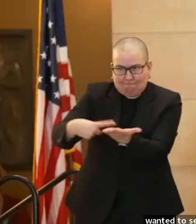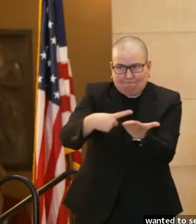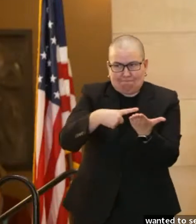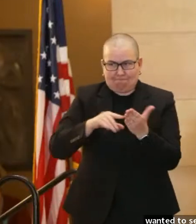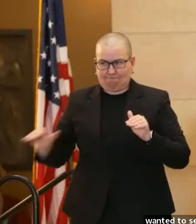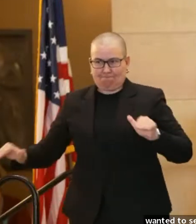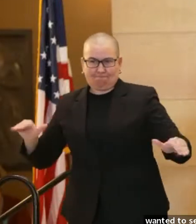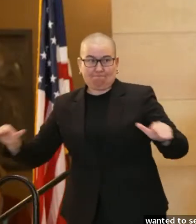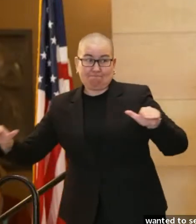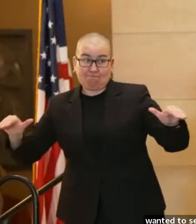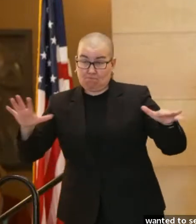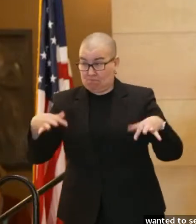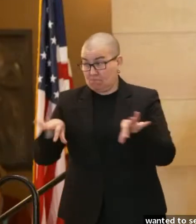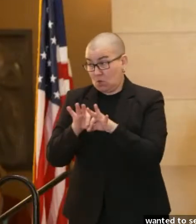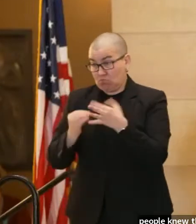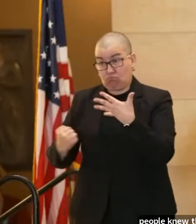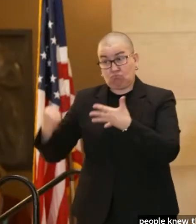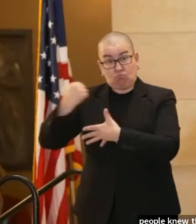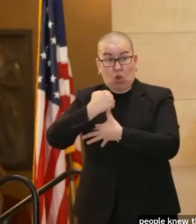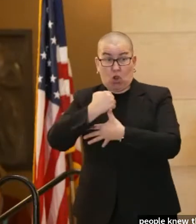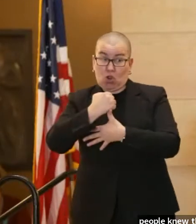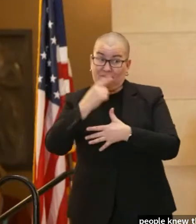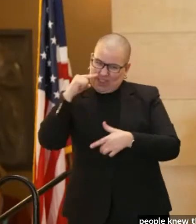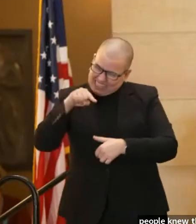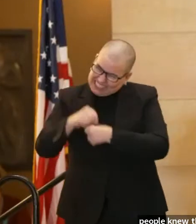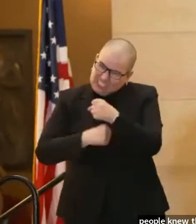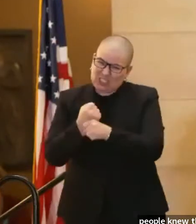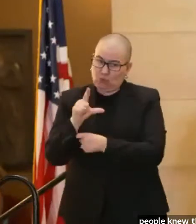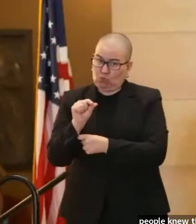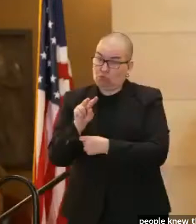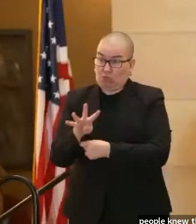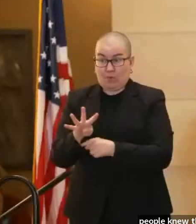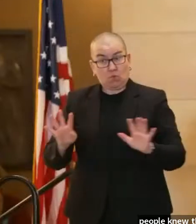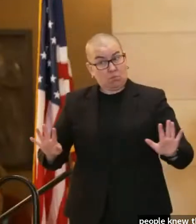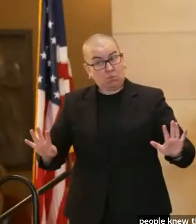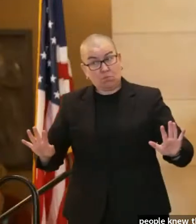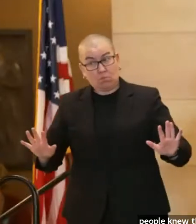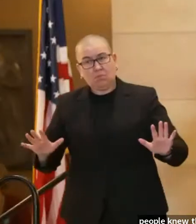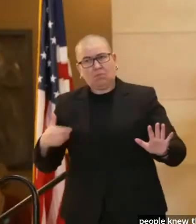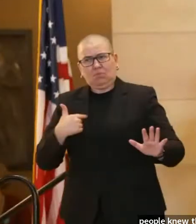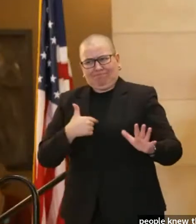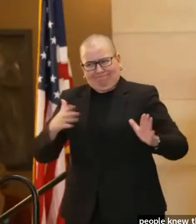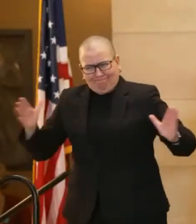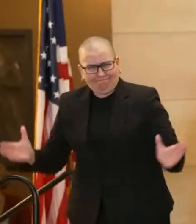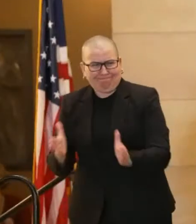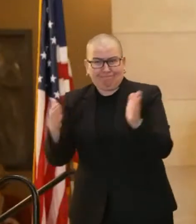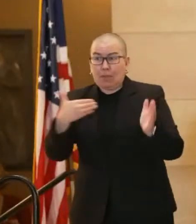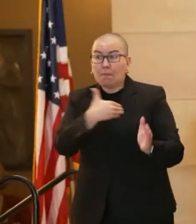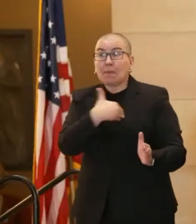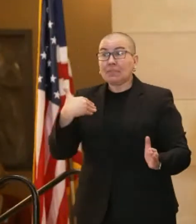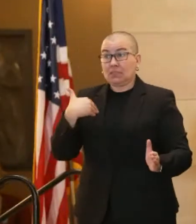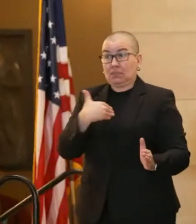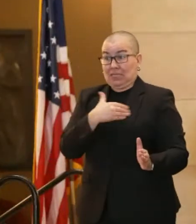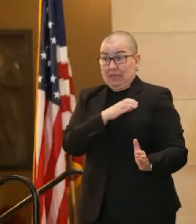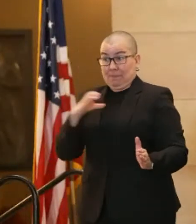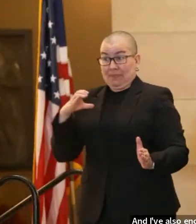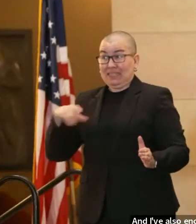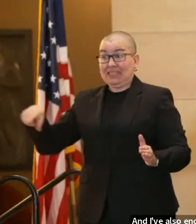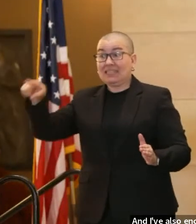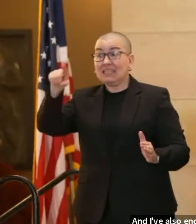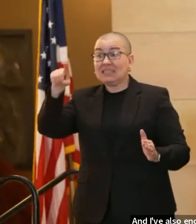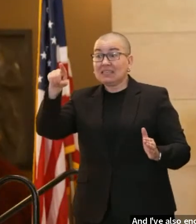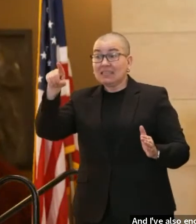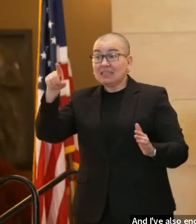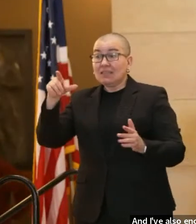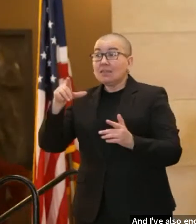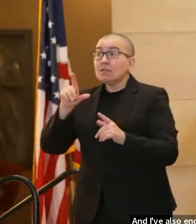high priority for us this year in session. And I've also encouraged members of the committee to tour shelters that are in their